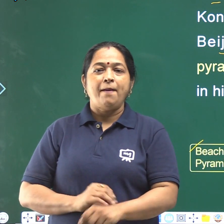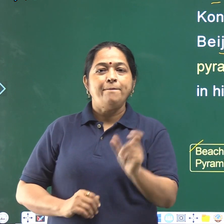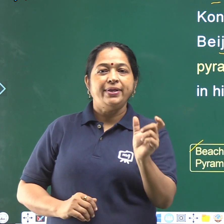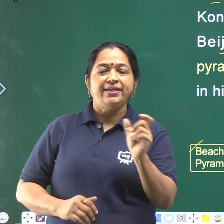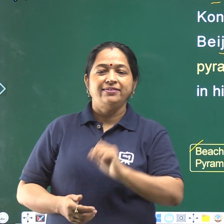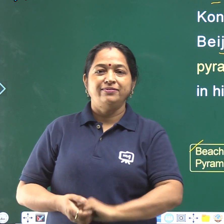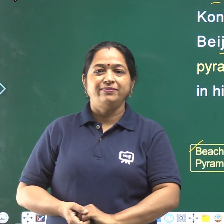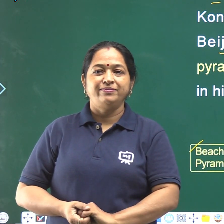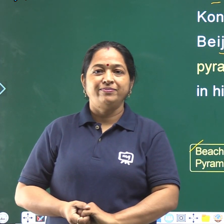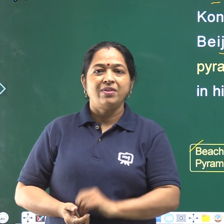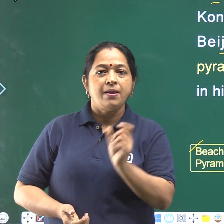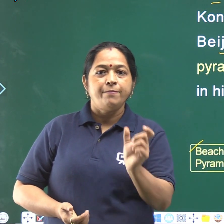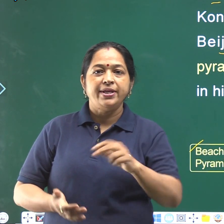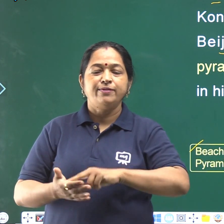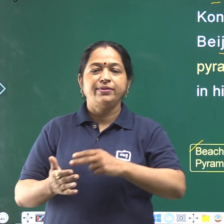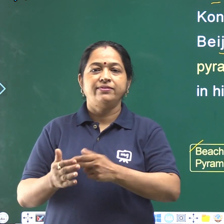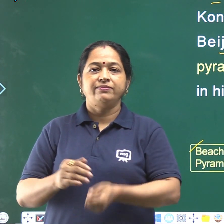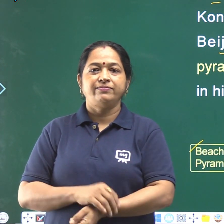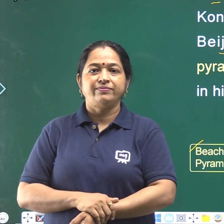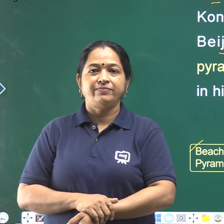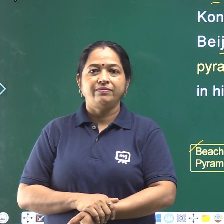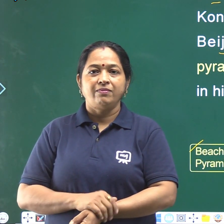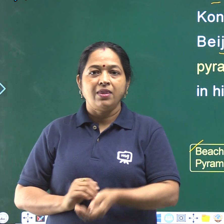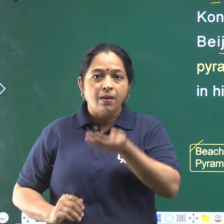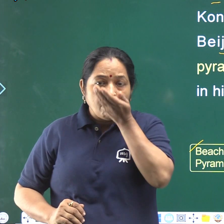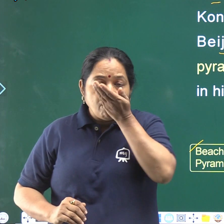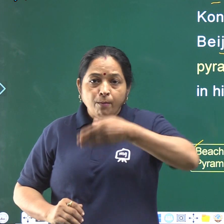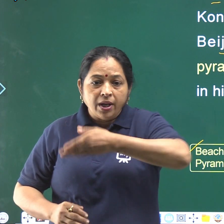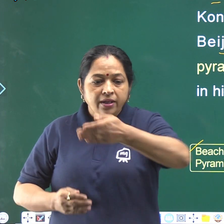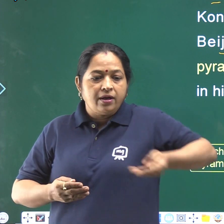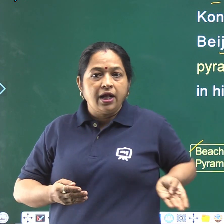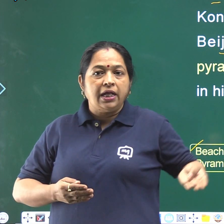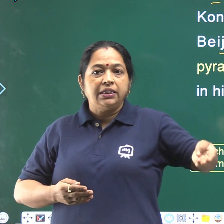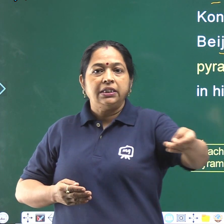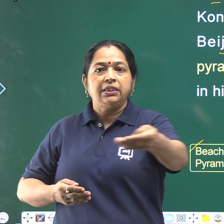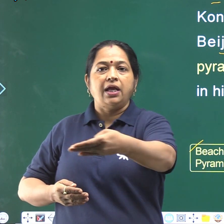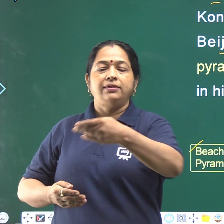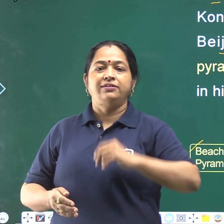Beach. Beach means tat.